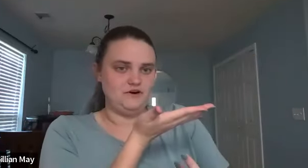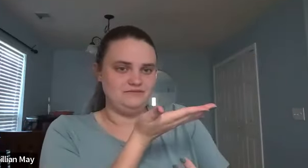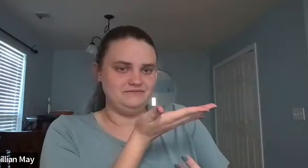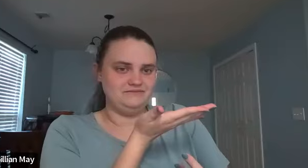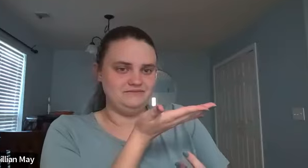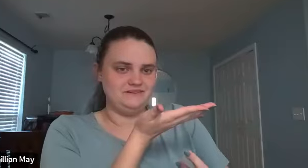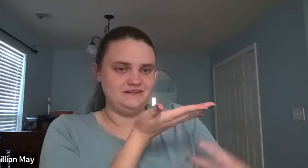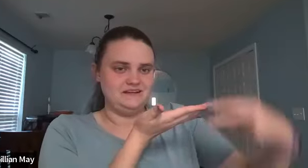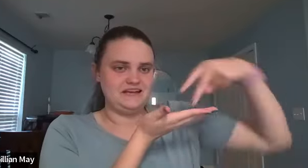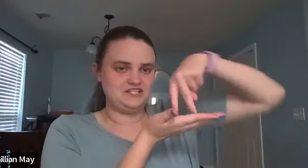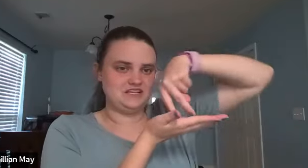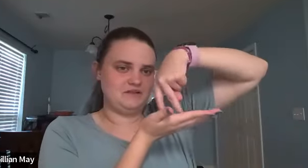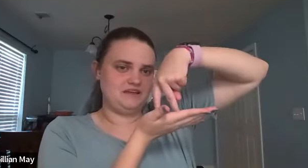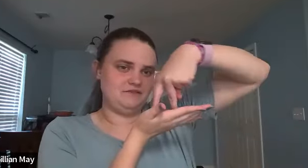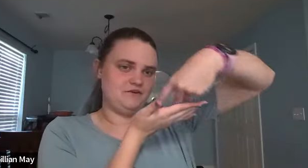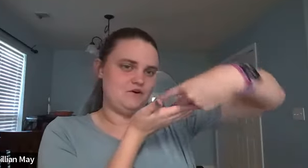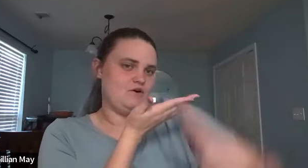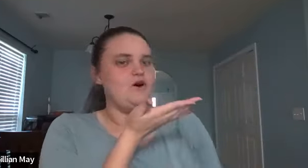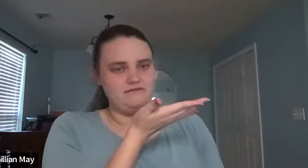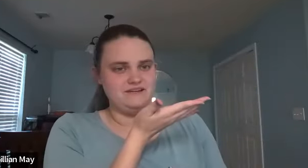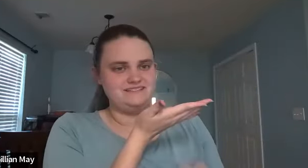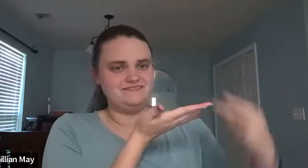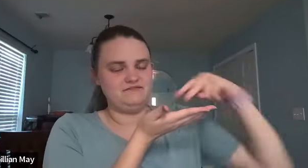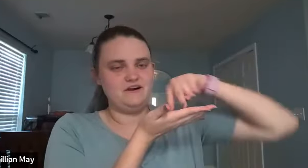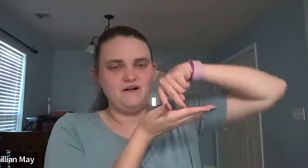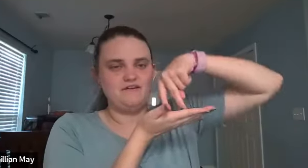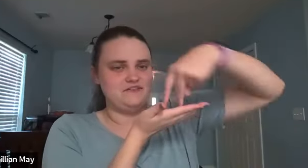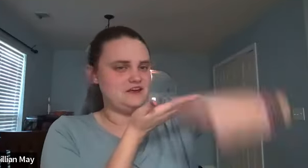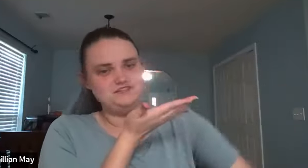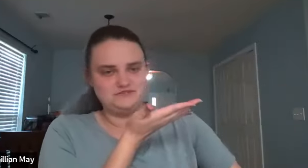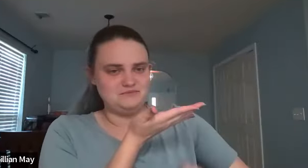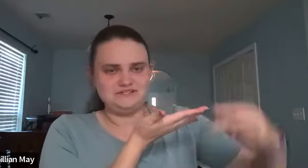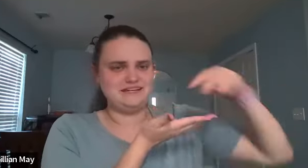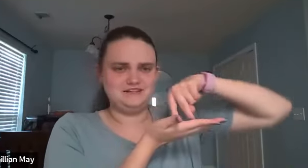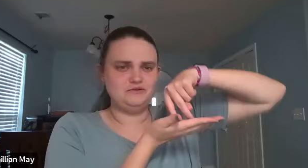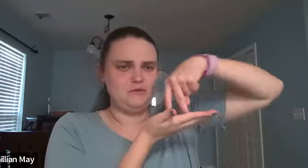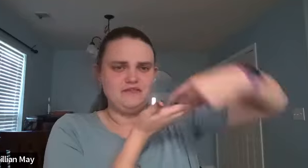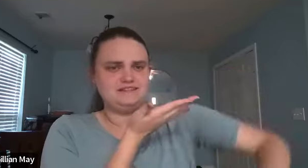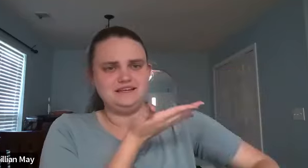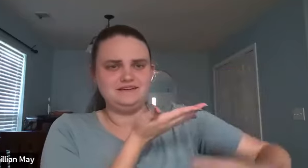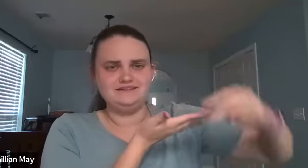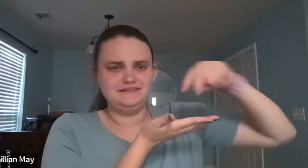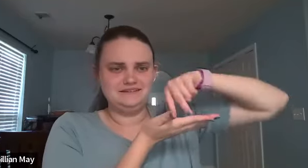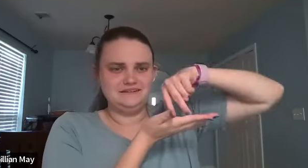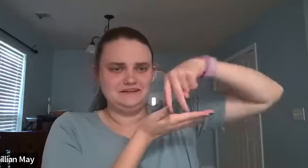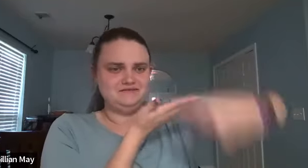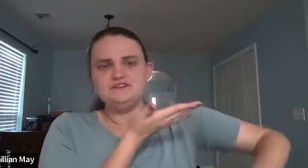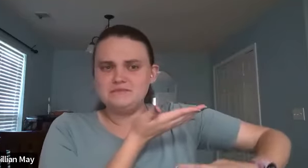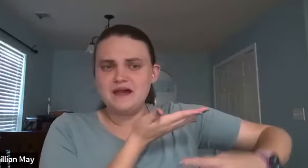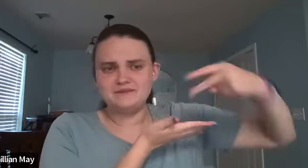fall. And just think about like if you fall off it, like fall off the edge for some reason. I don't know why that's like very dramatic,